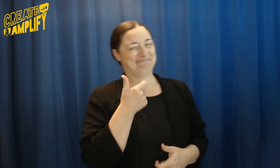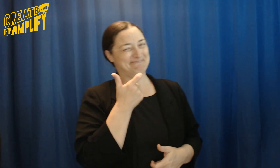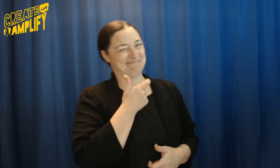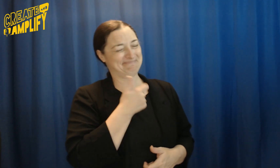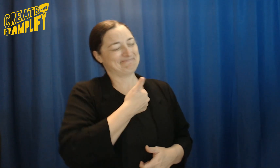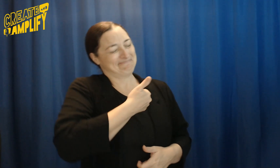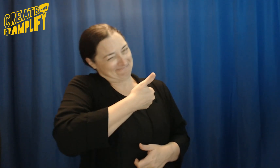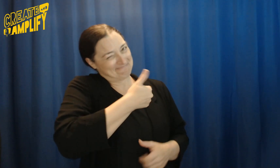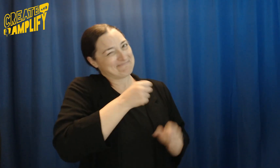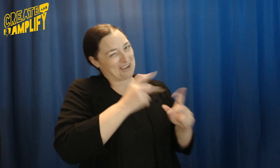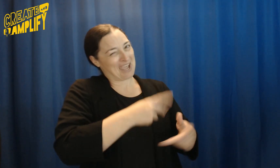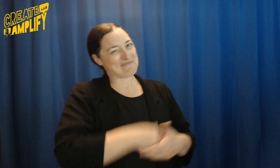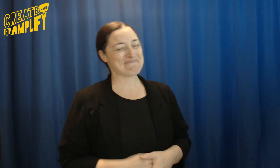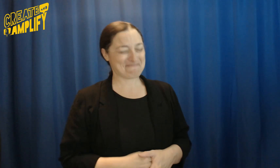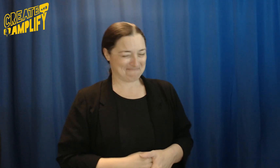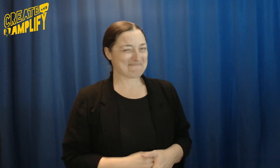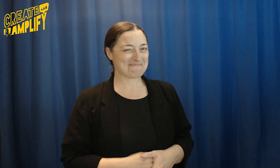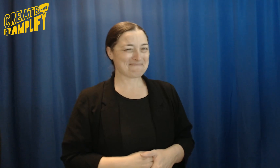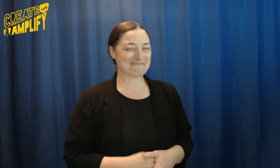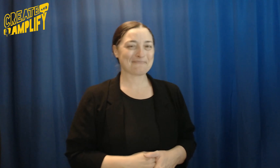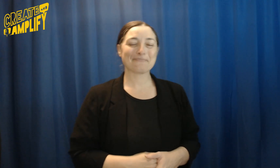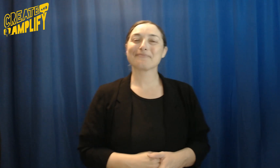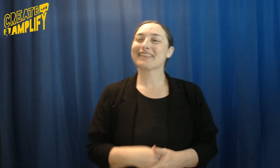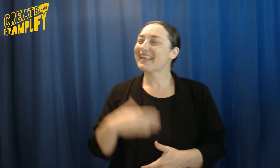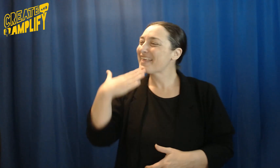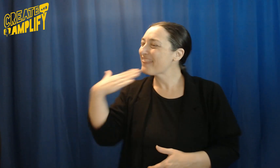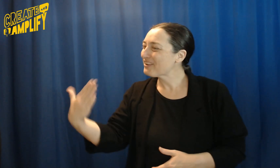Let's do it. Sounds good. Thanks so much, Jasper.